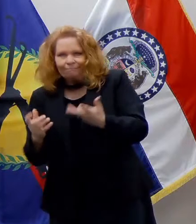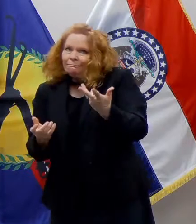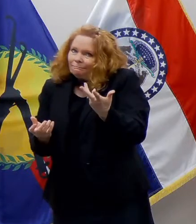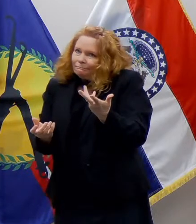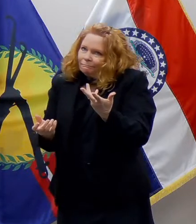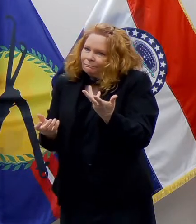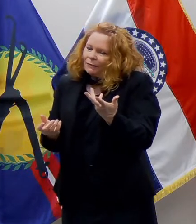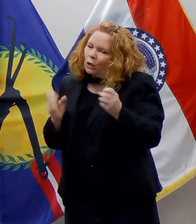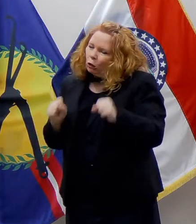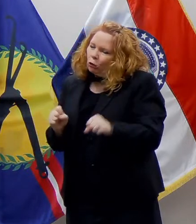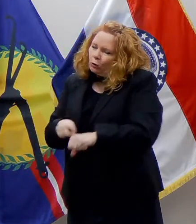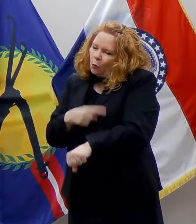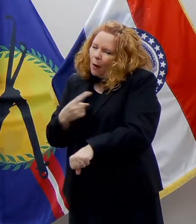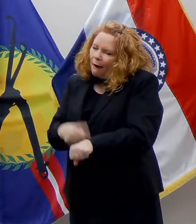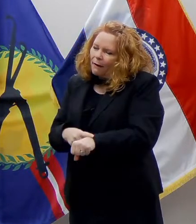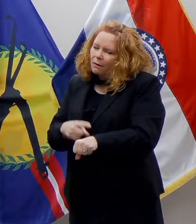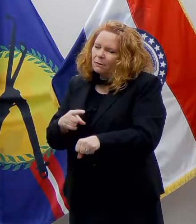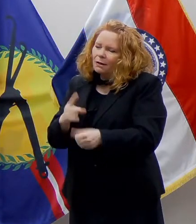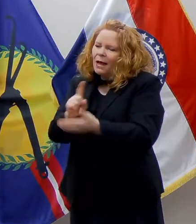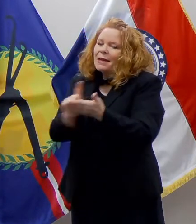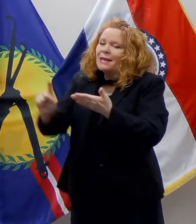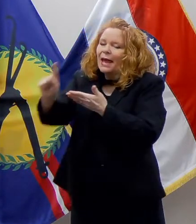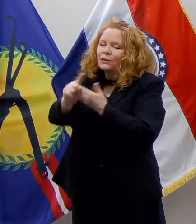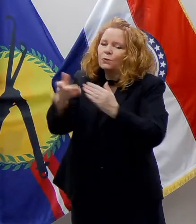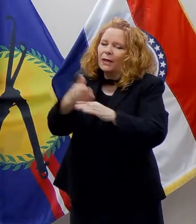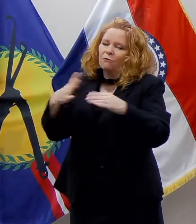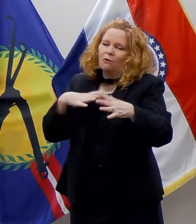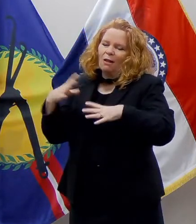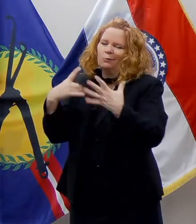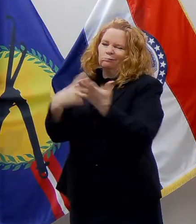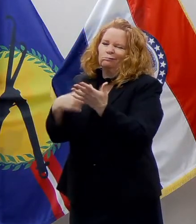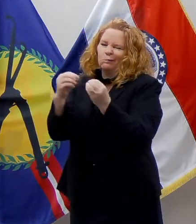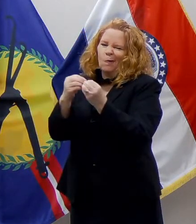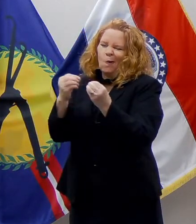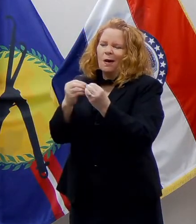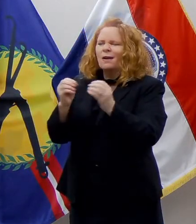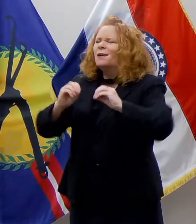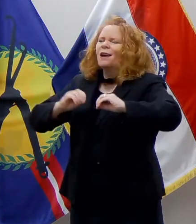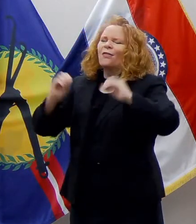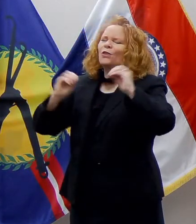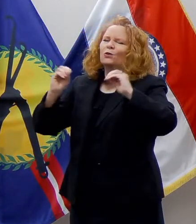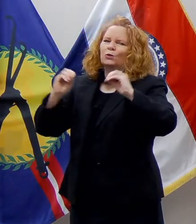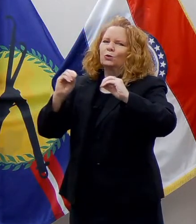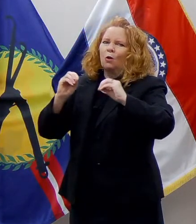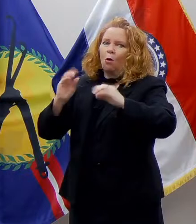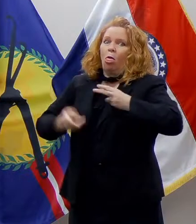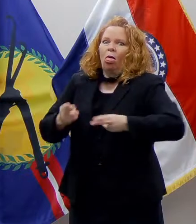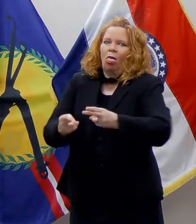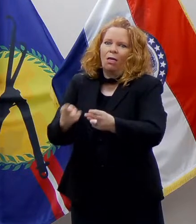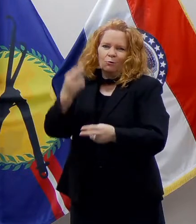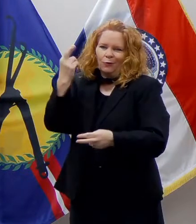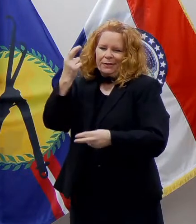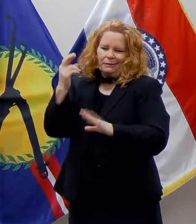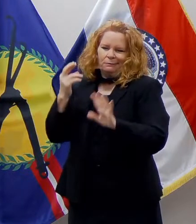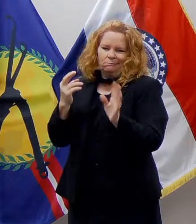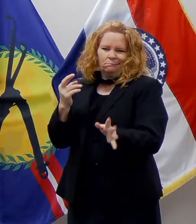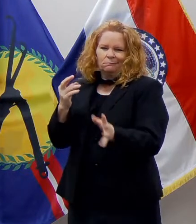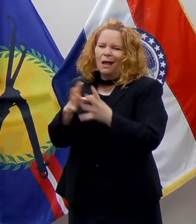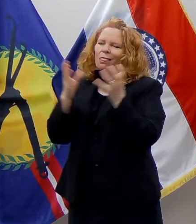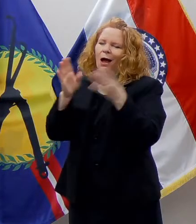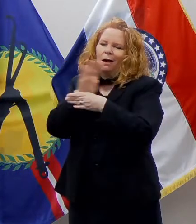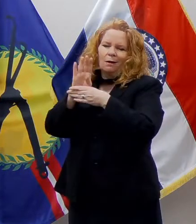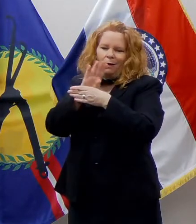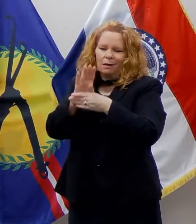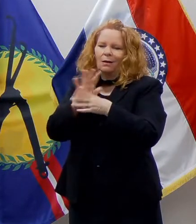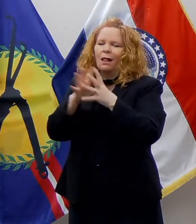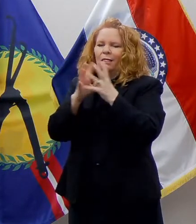while. We'll talk about it next week after the holiday. There's no rush. The money's been moved to a trust account. And we all have a lot of things going on.